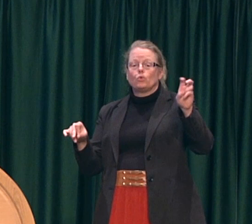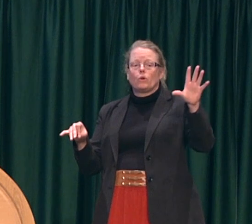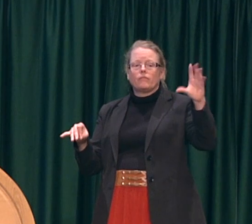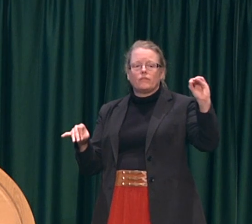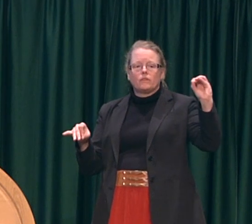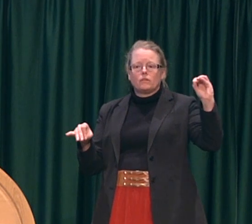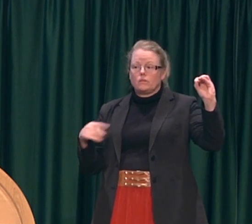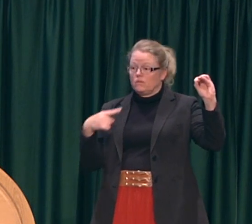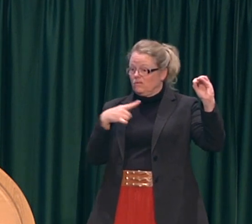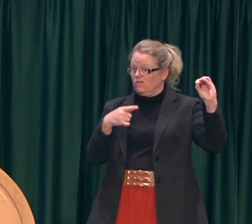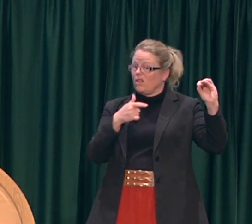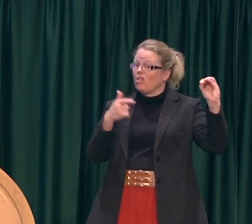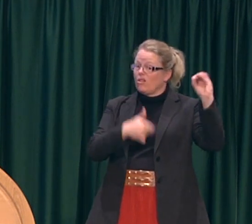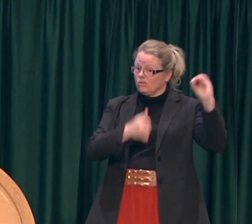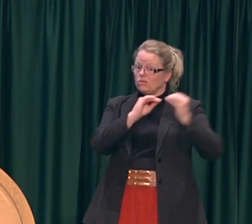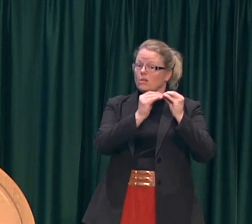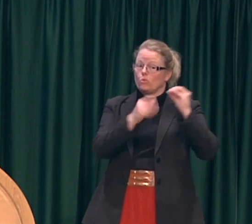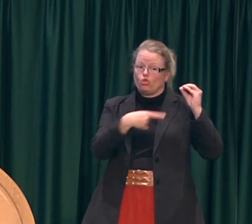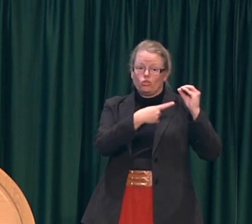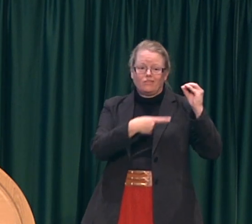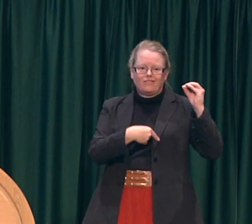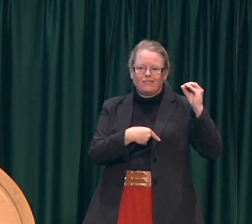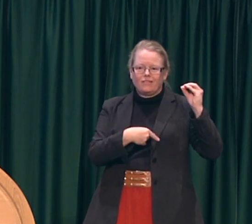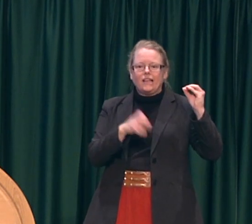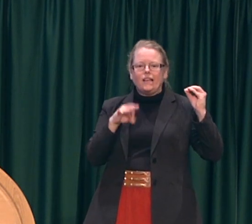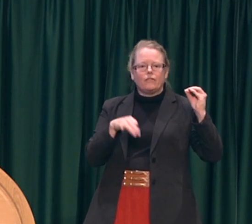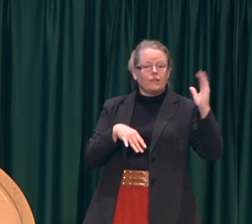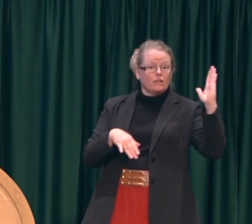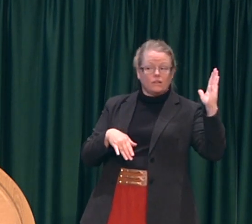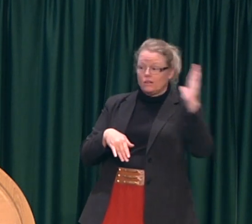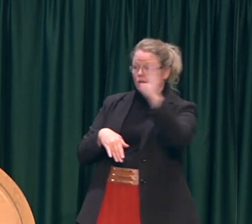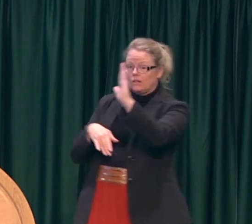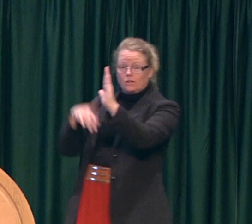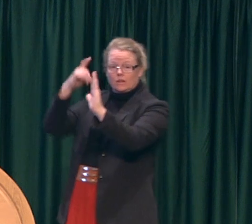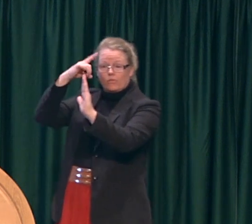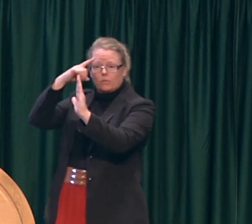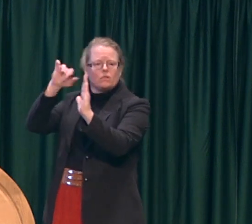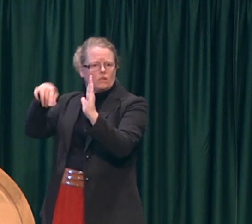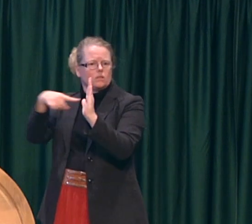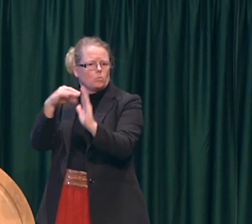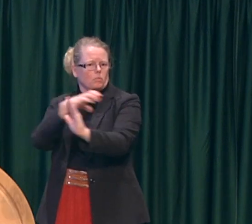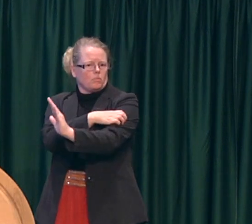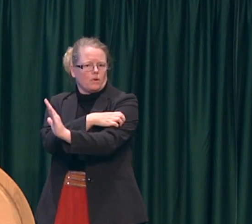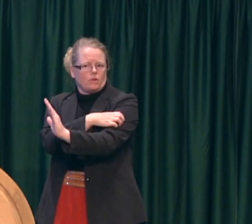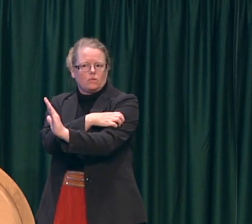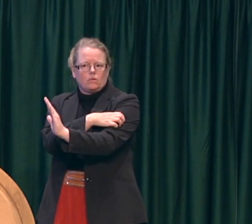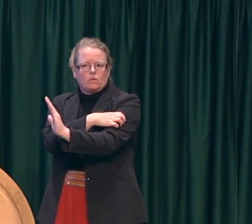self-identify as deaf. So the 250,000 is a much larger number, right? And if that is what